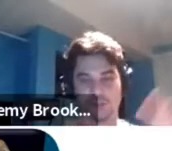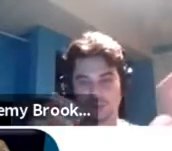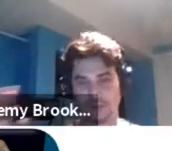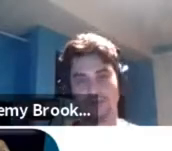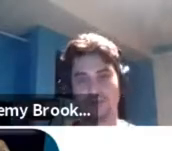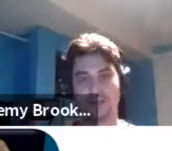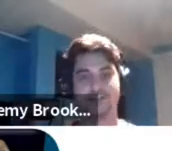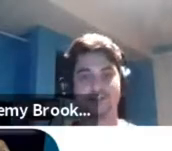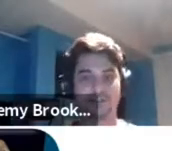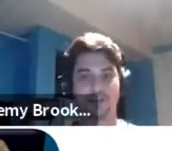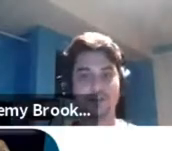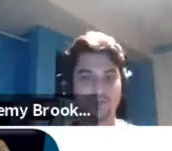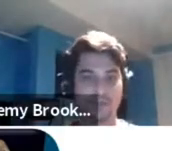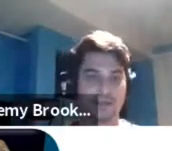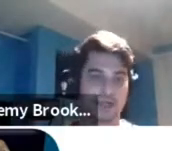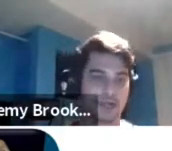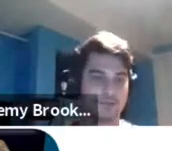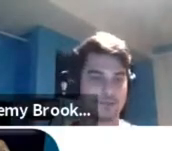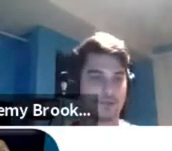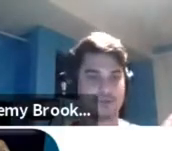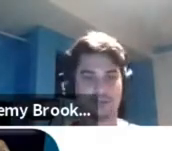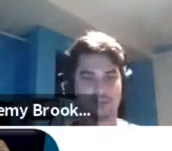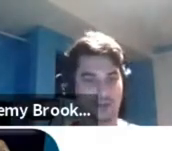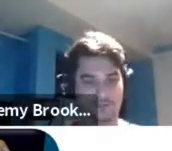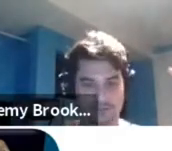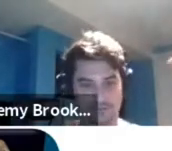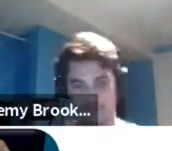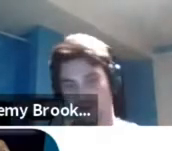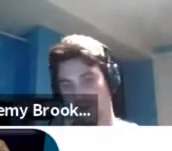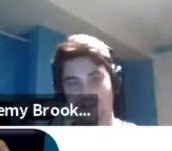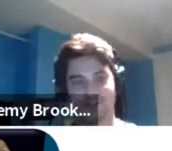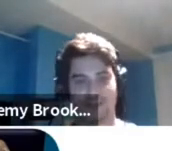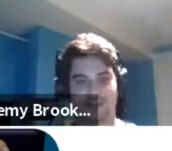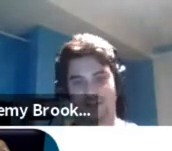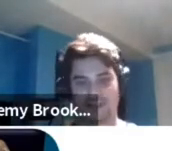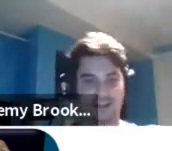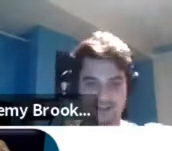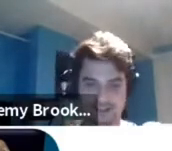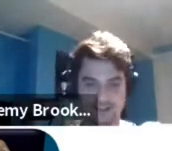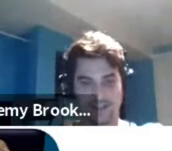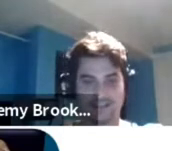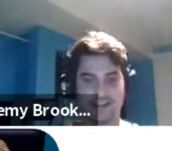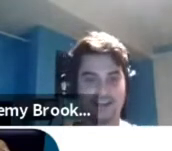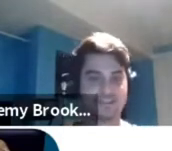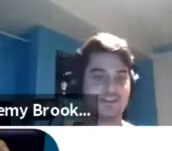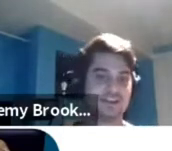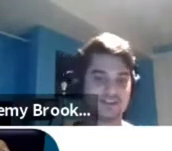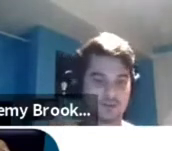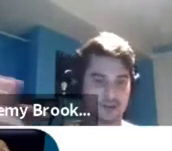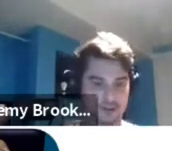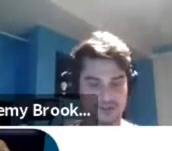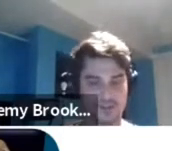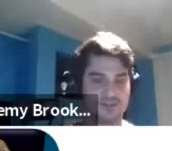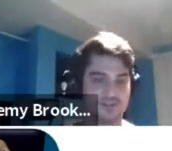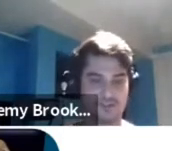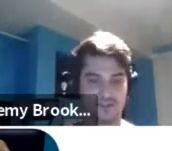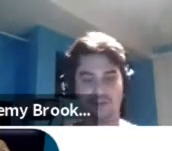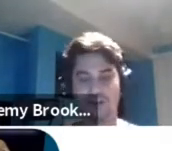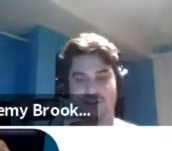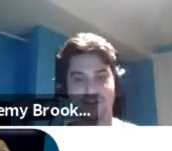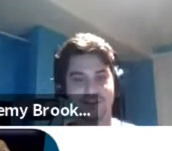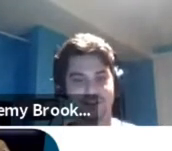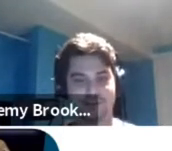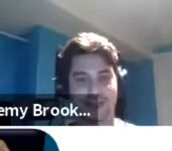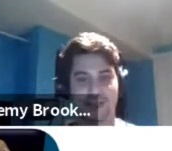actually, majority of them are actually to scale. So the Arc de Triomphe, I did my very best to get it exactly at the height. It's quite a large structure,